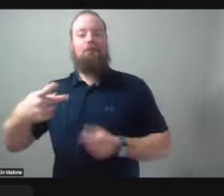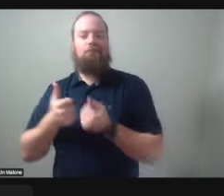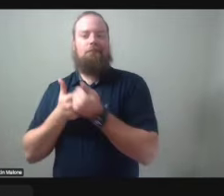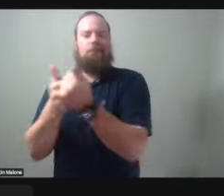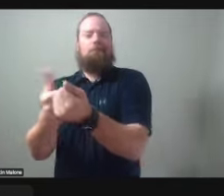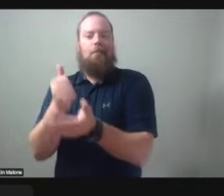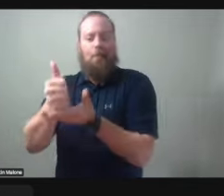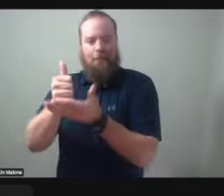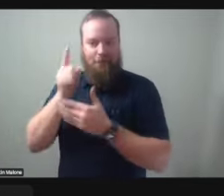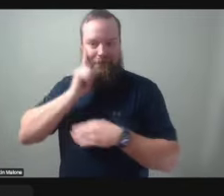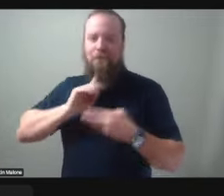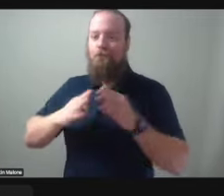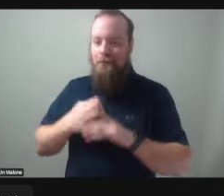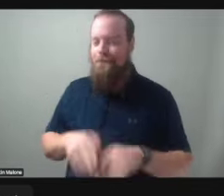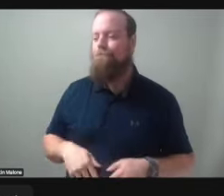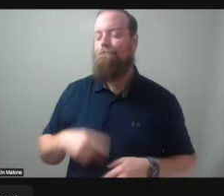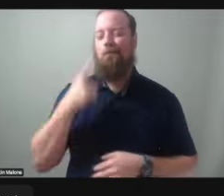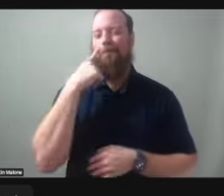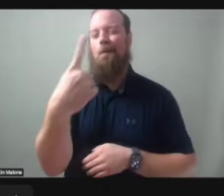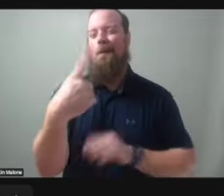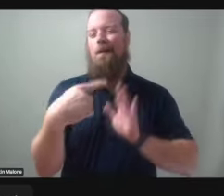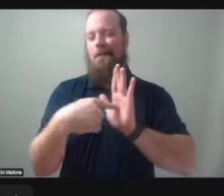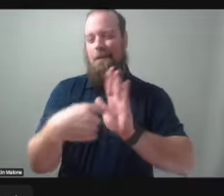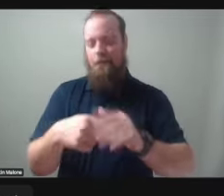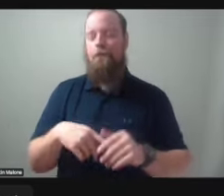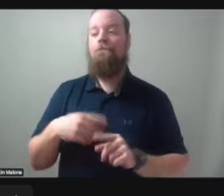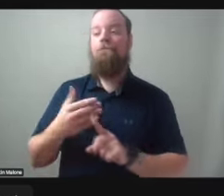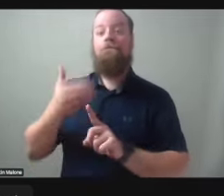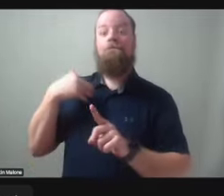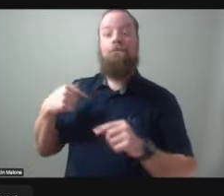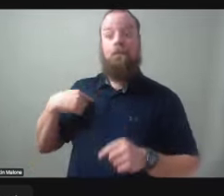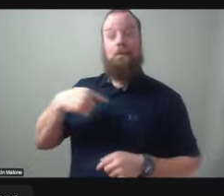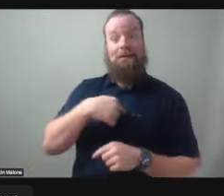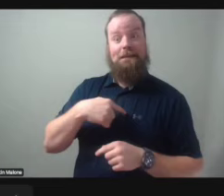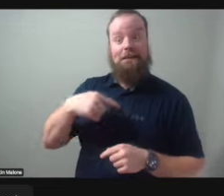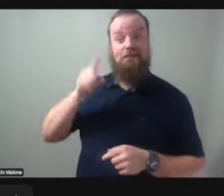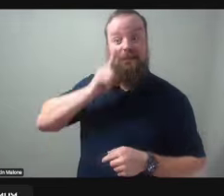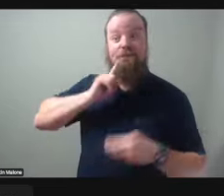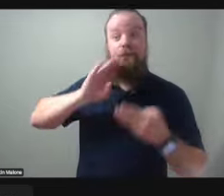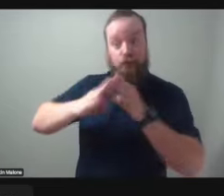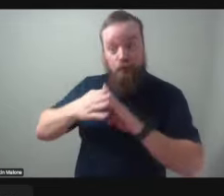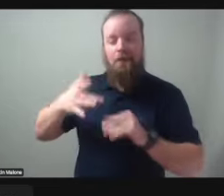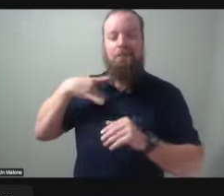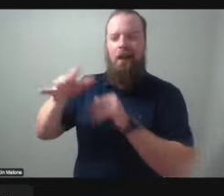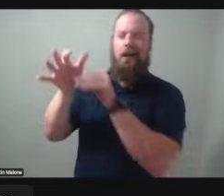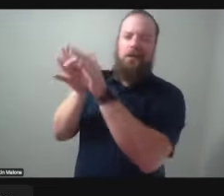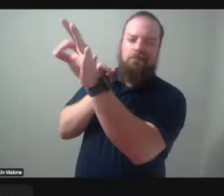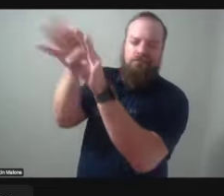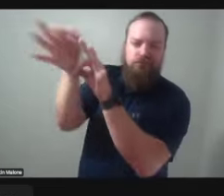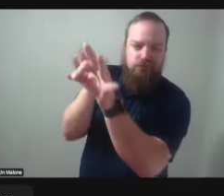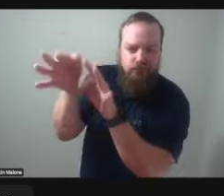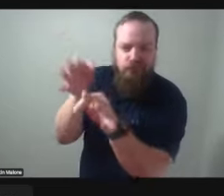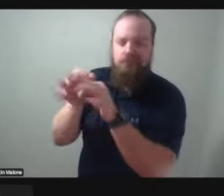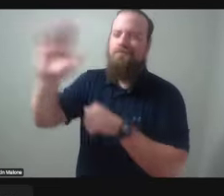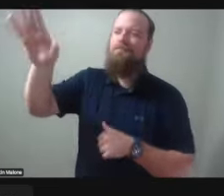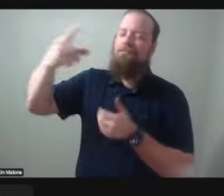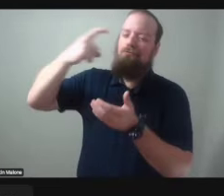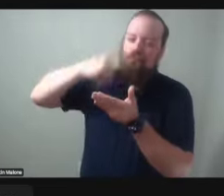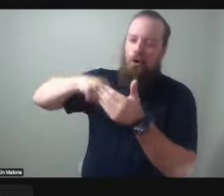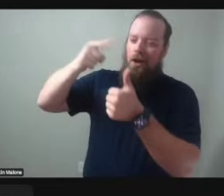getting legislation passed, and supporting those who are trying to throw off oppressive legislation,